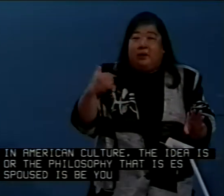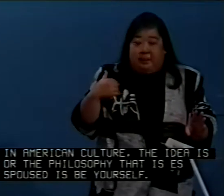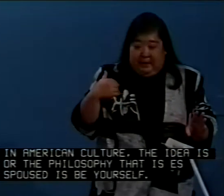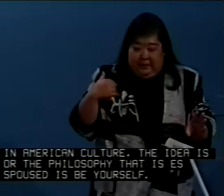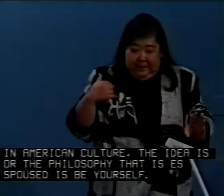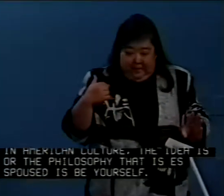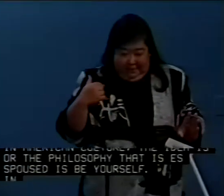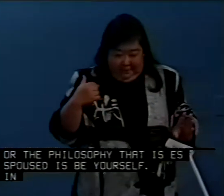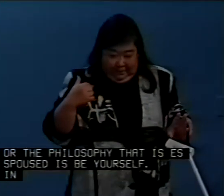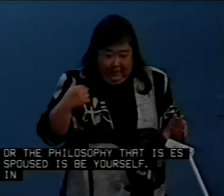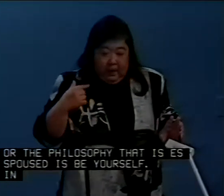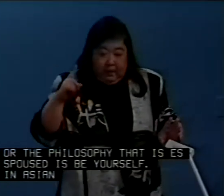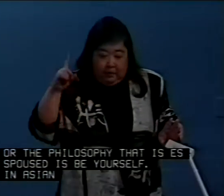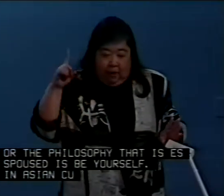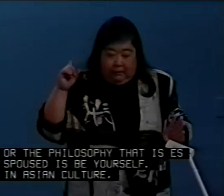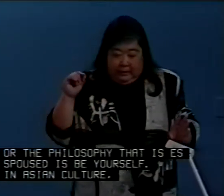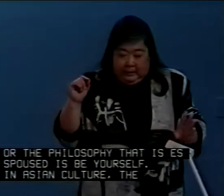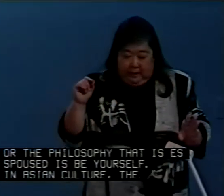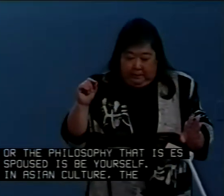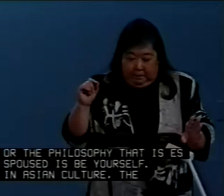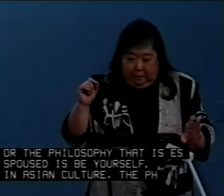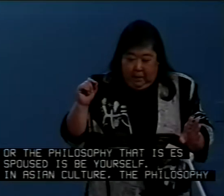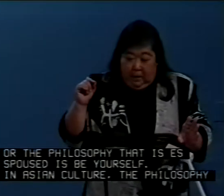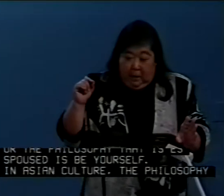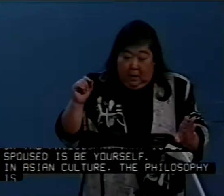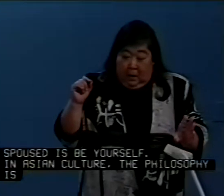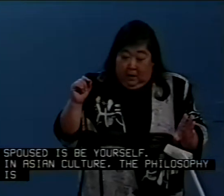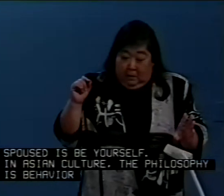embarrassment to me, my mother often said.